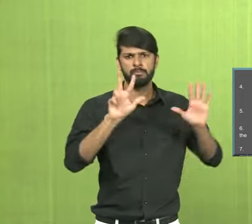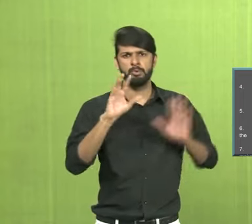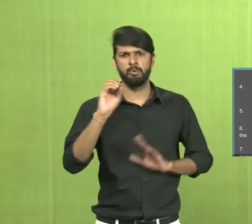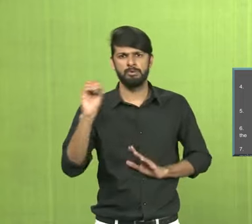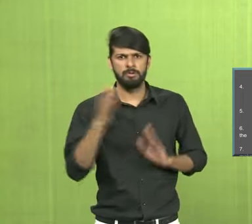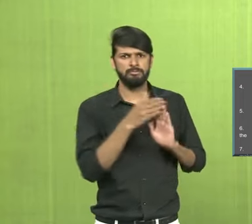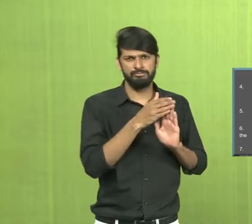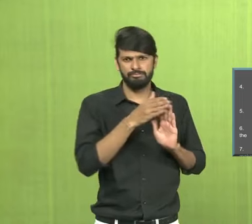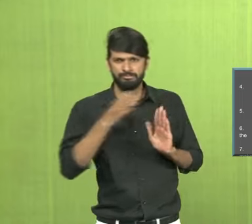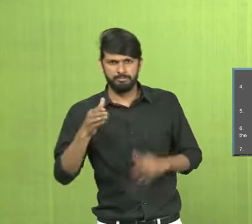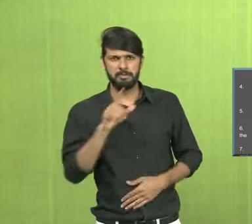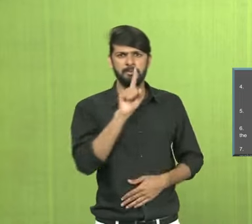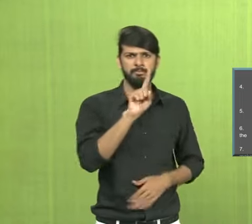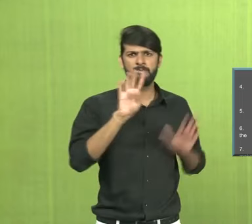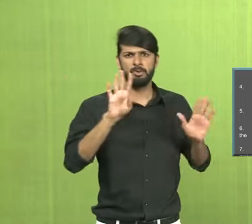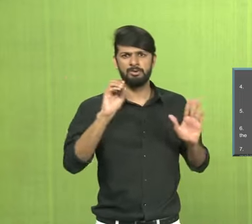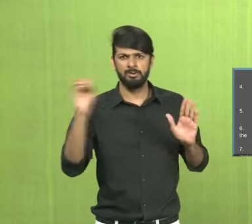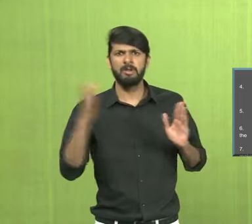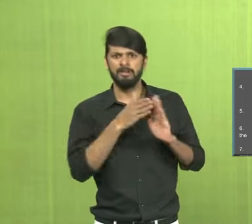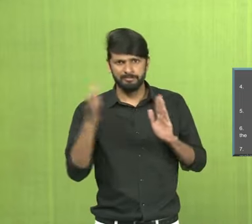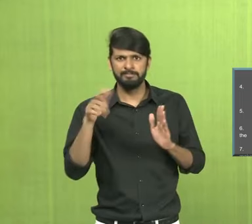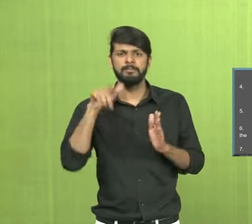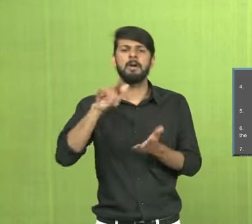originated during the 19th century